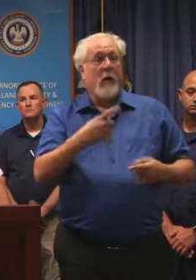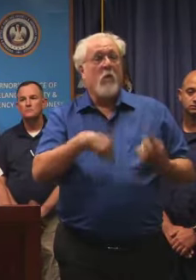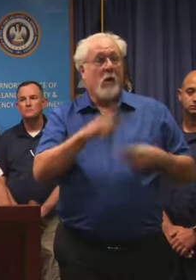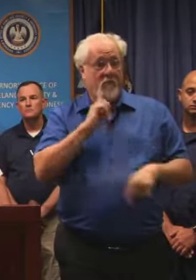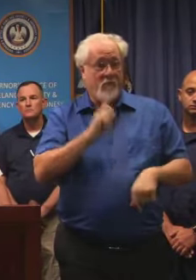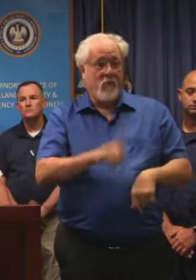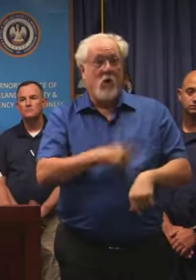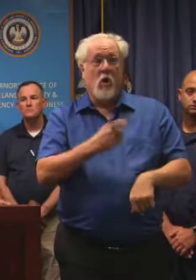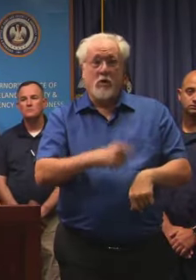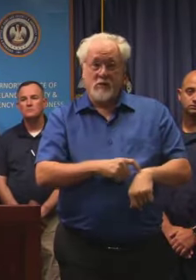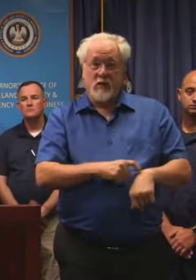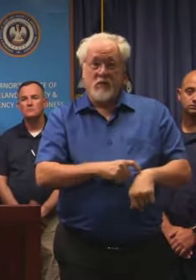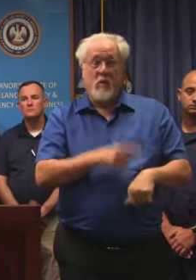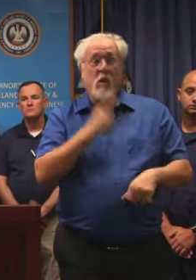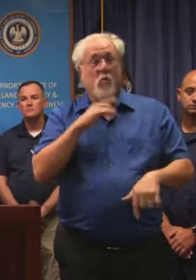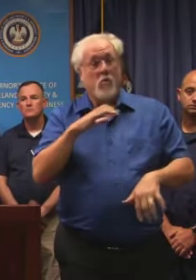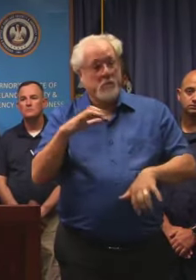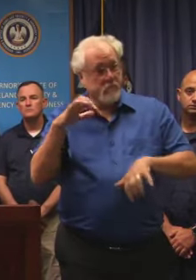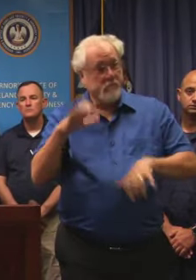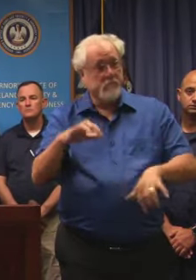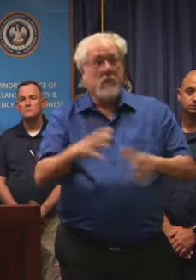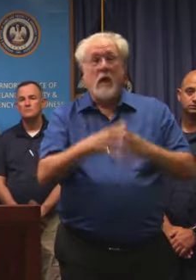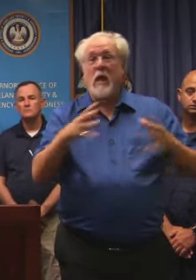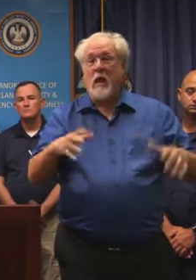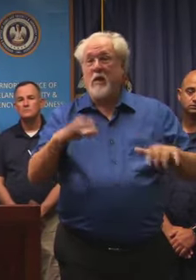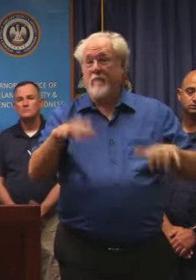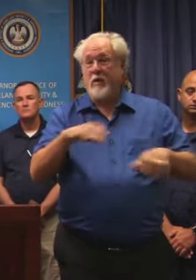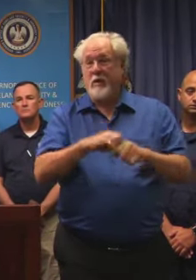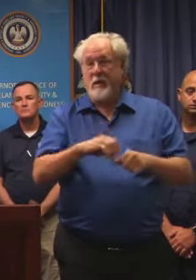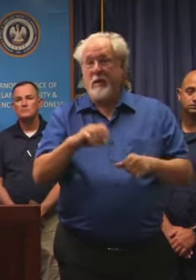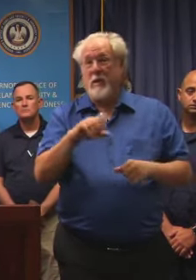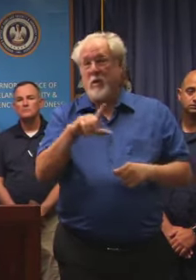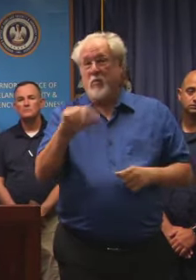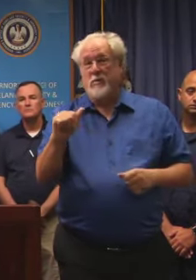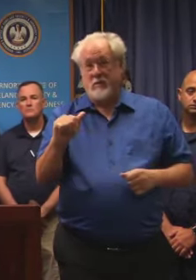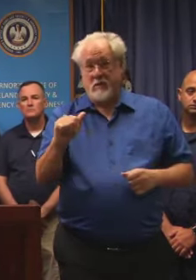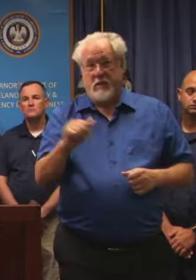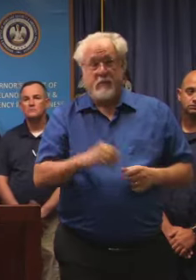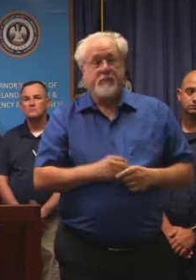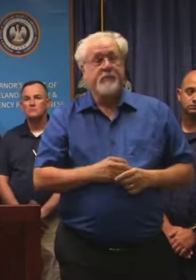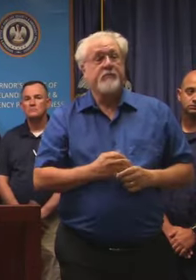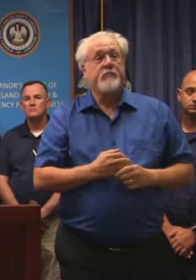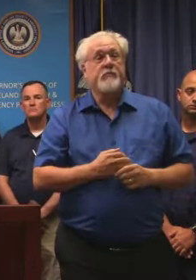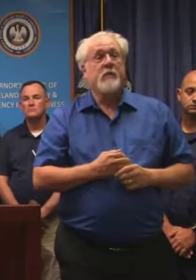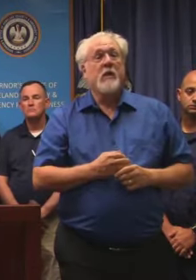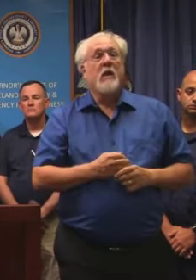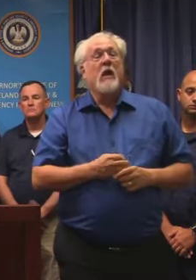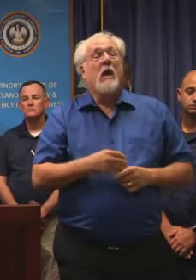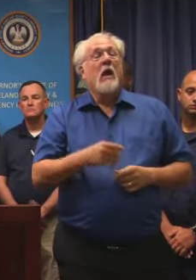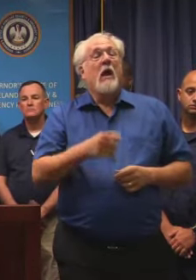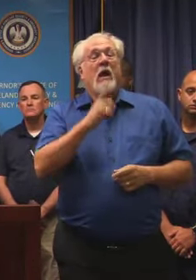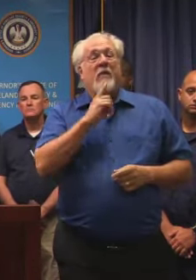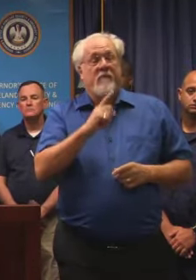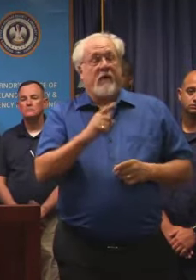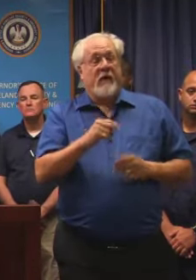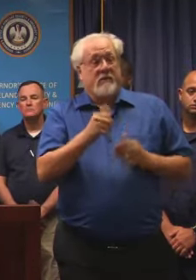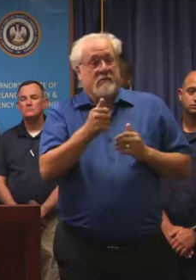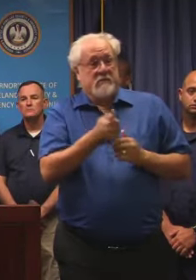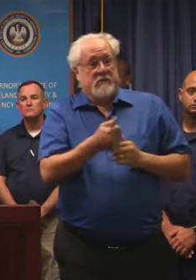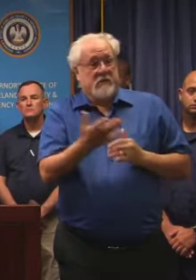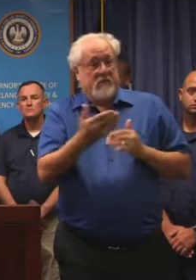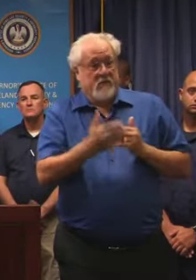long time. It is going to still drop a lot of rain in the state of Louisiana. And in fact, over the next several